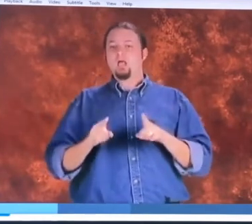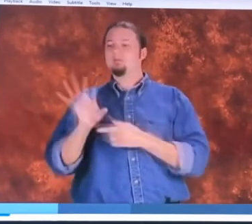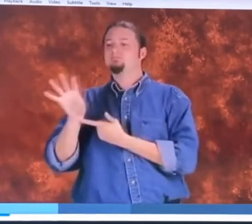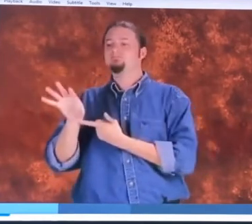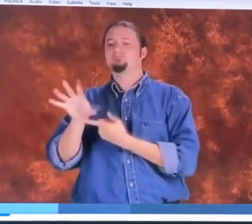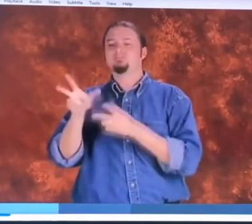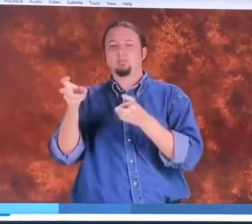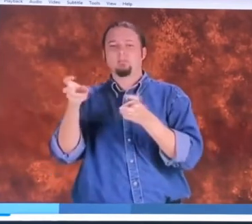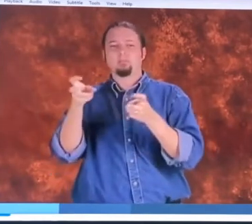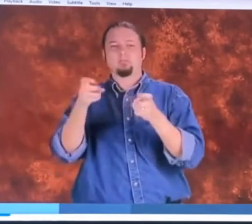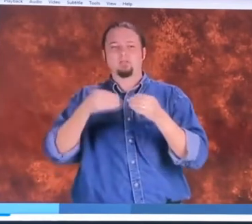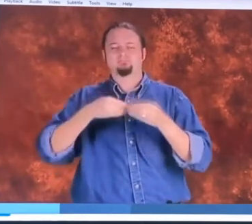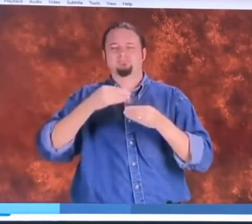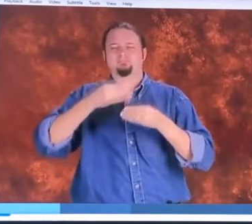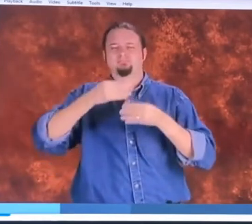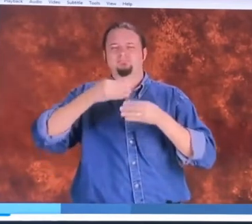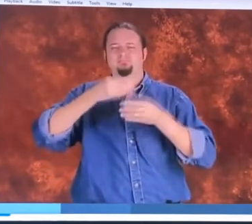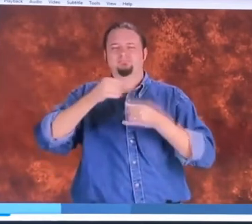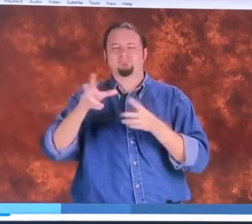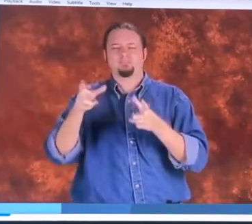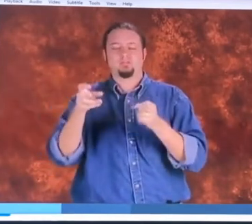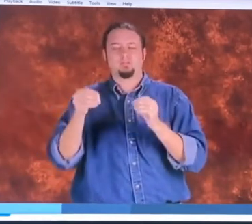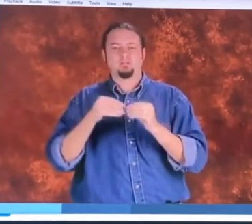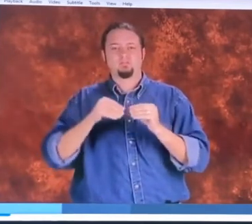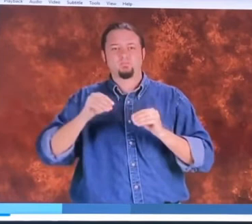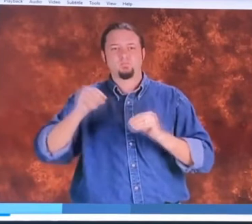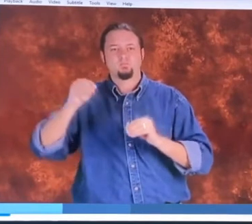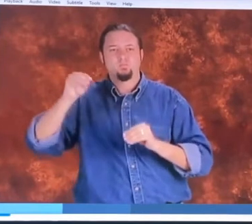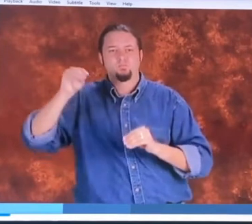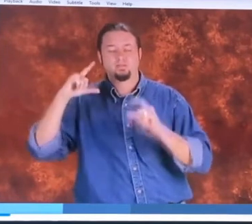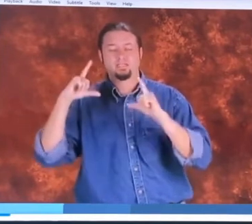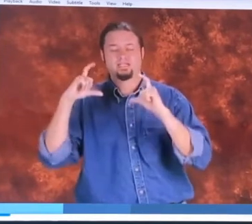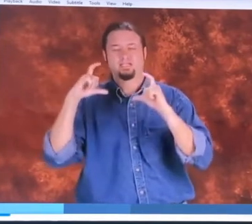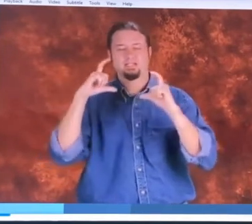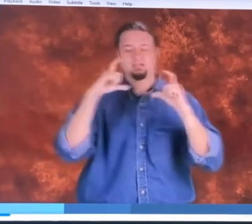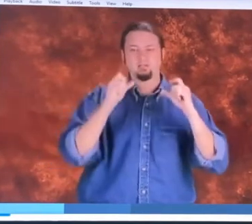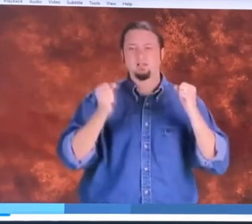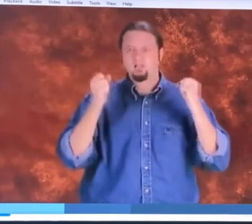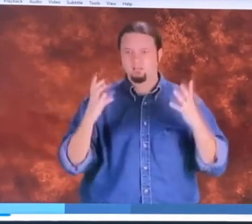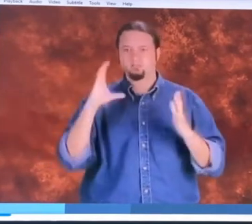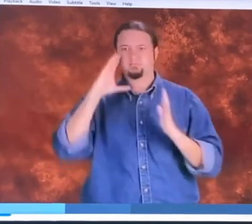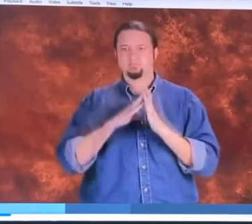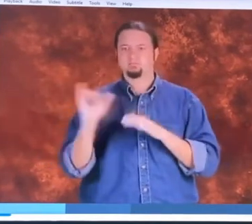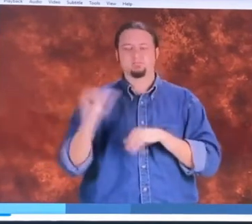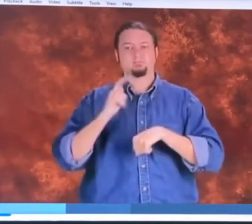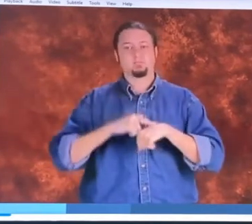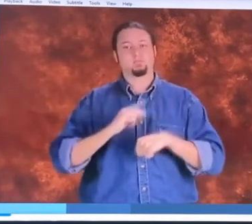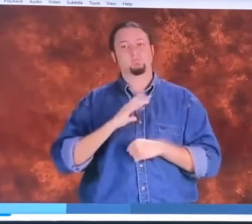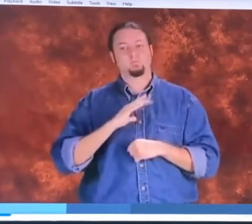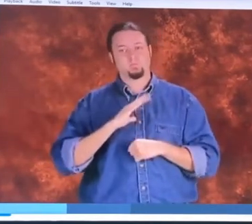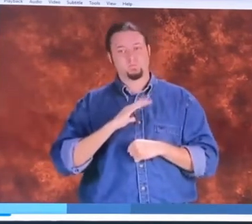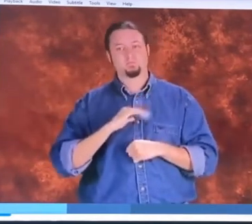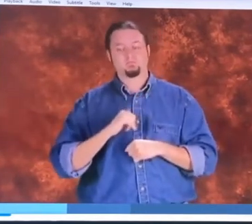moving pictures is this when you're adding more and more and more pictures.